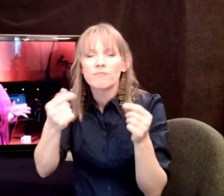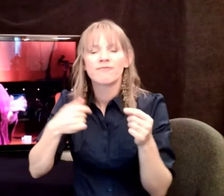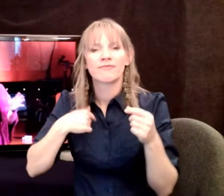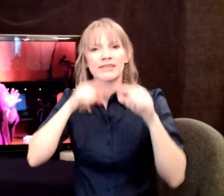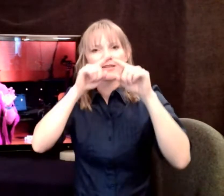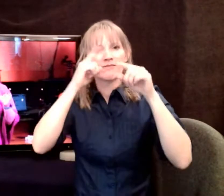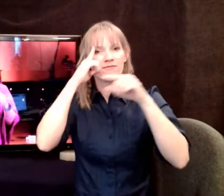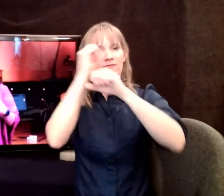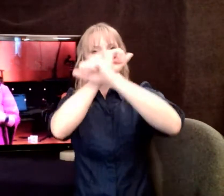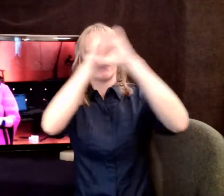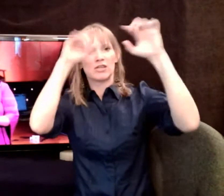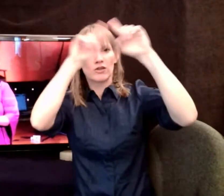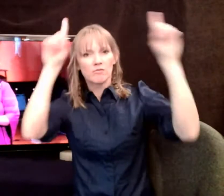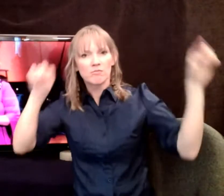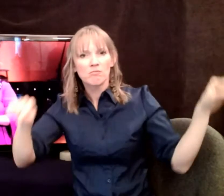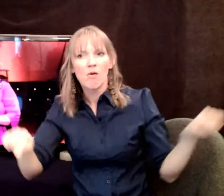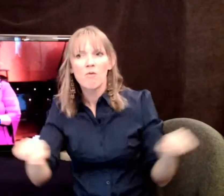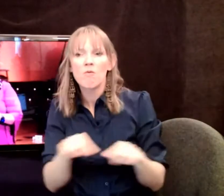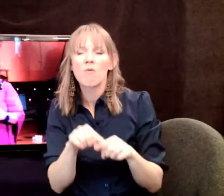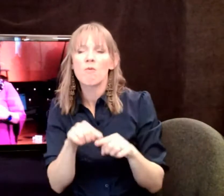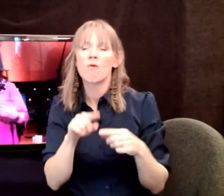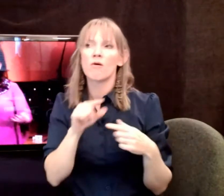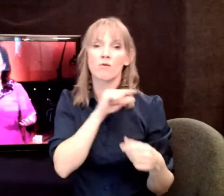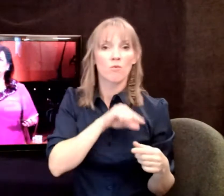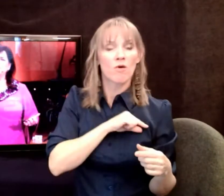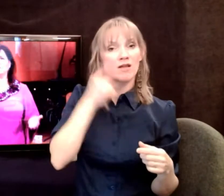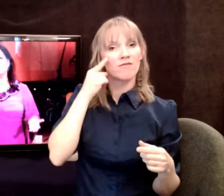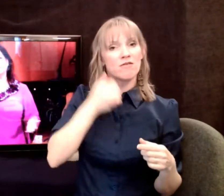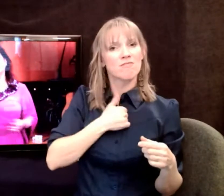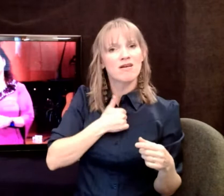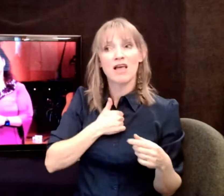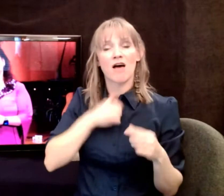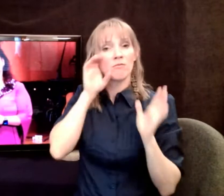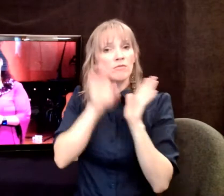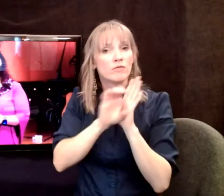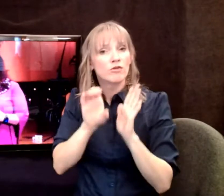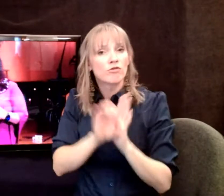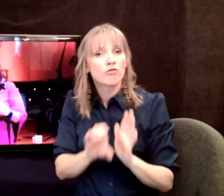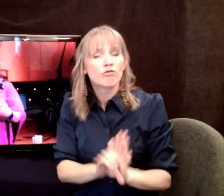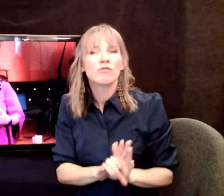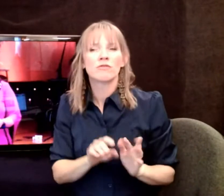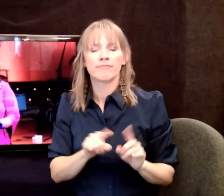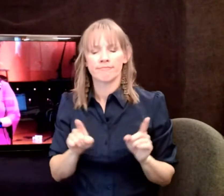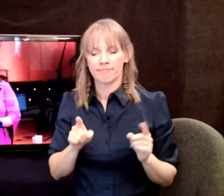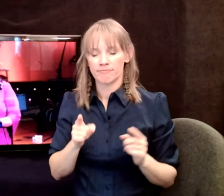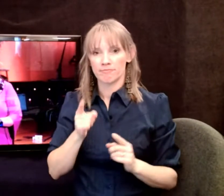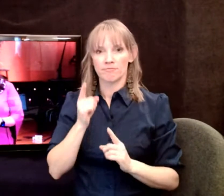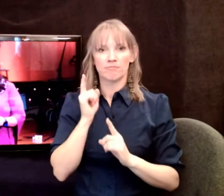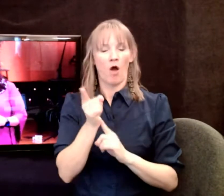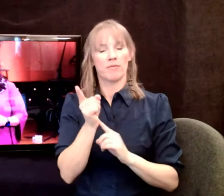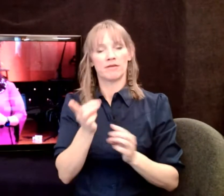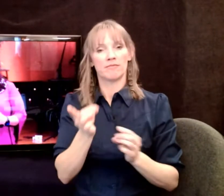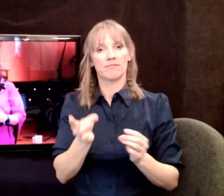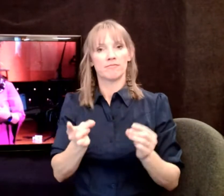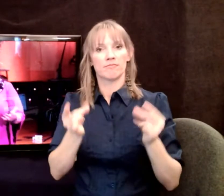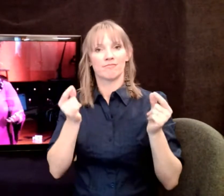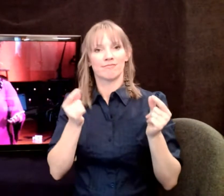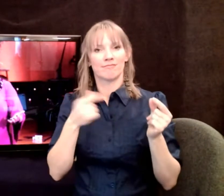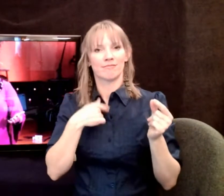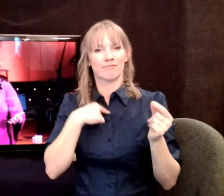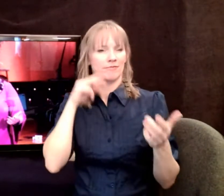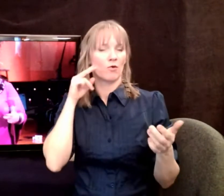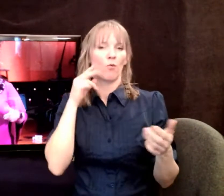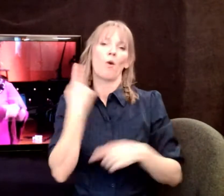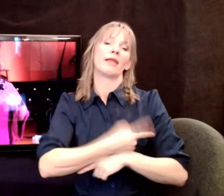boarding and got to bring out some great qualities for myself and some images. But there was this moment that came while I was on Facebook